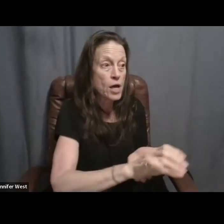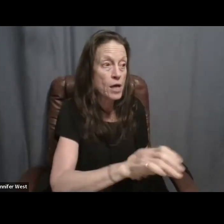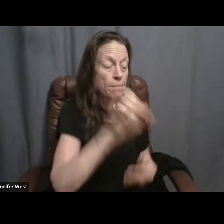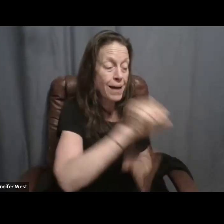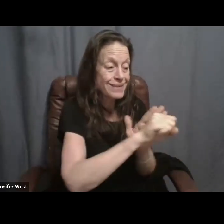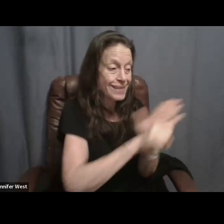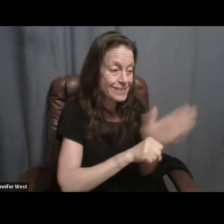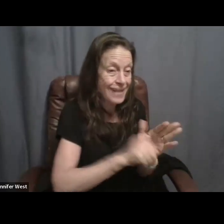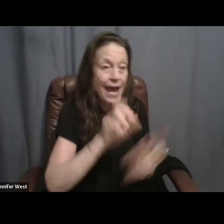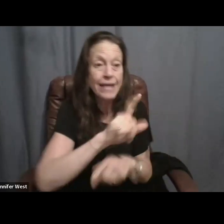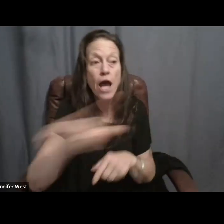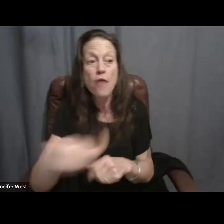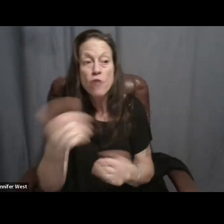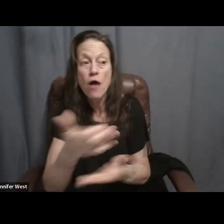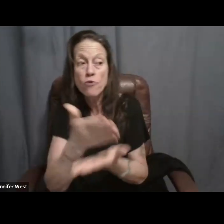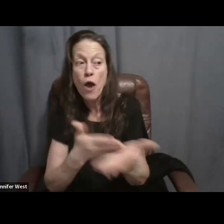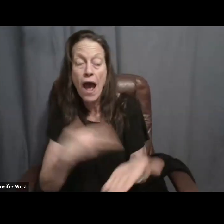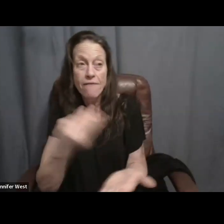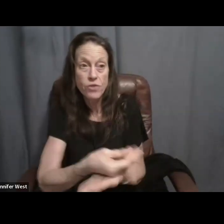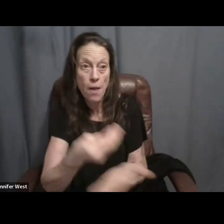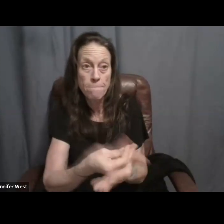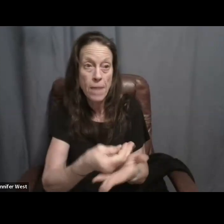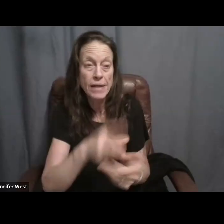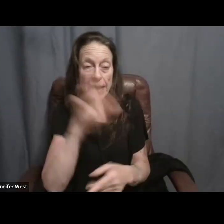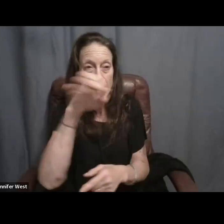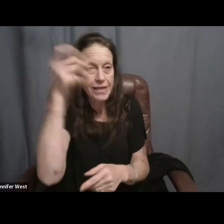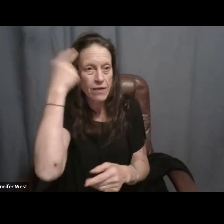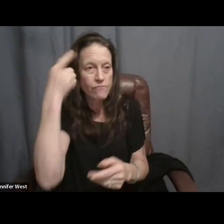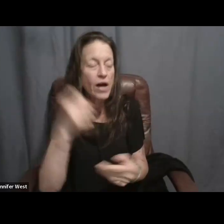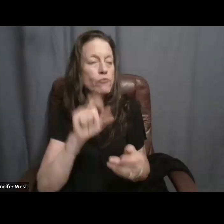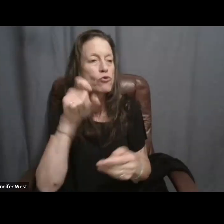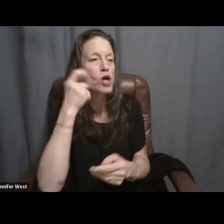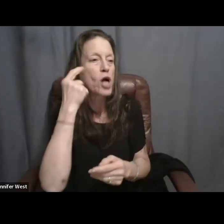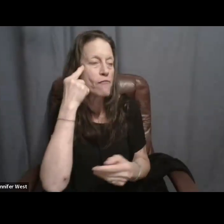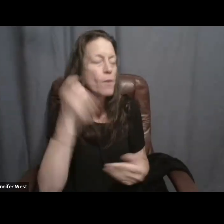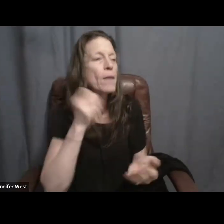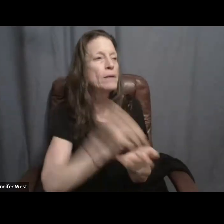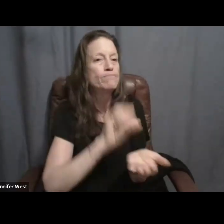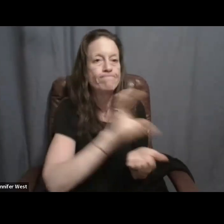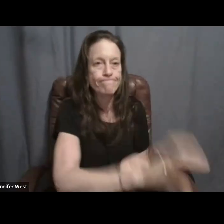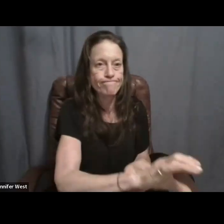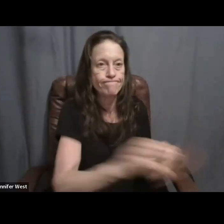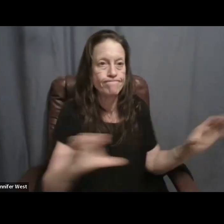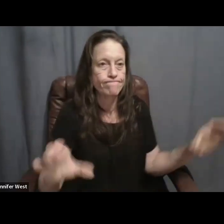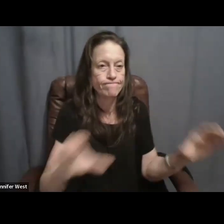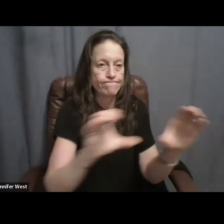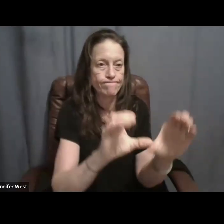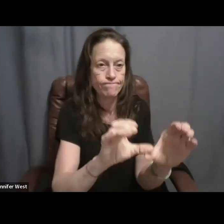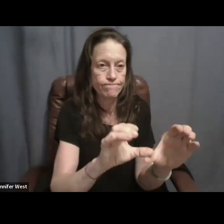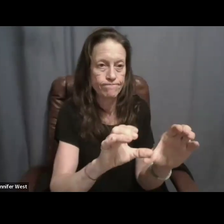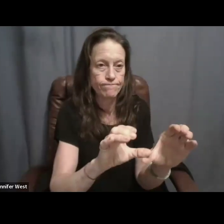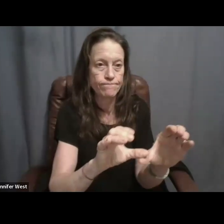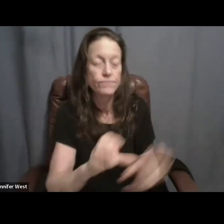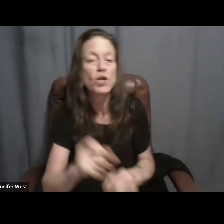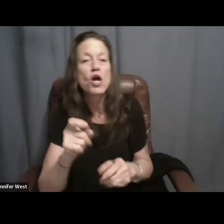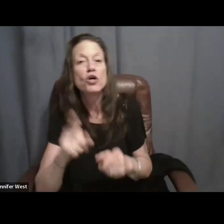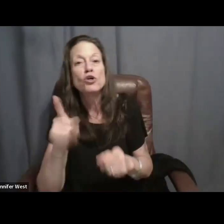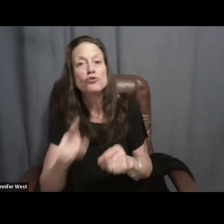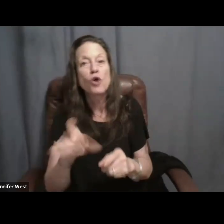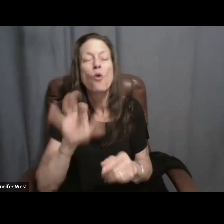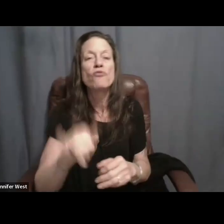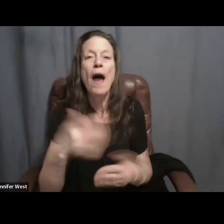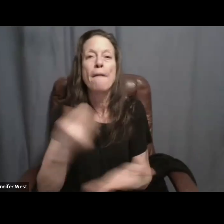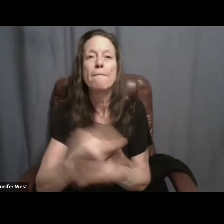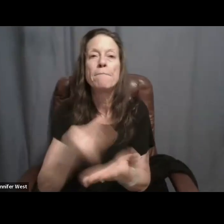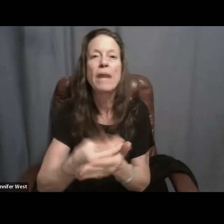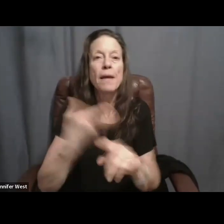has to be really careful about how much money they have allocated from the state legislature to use for these